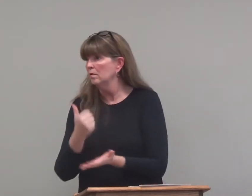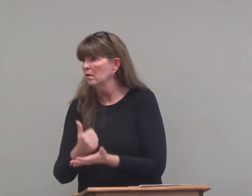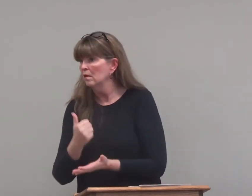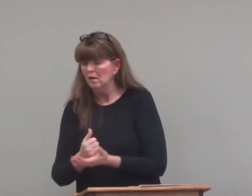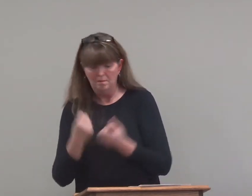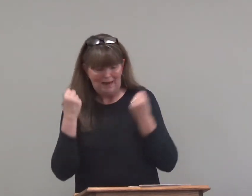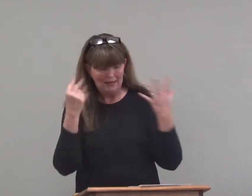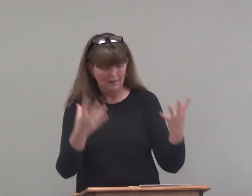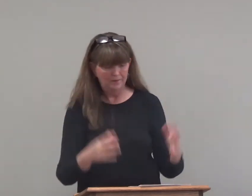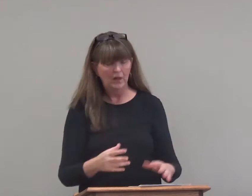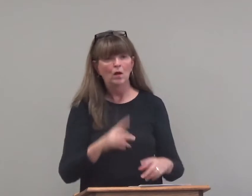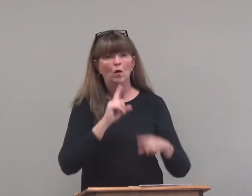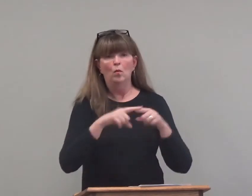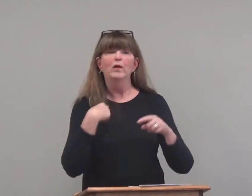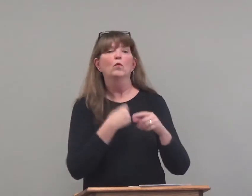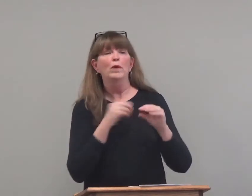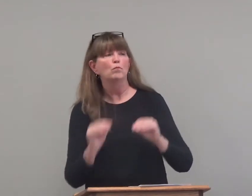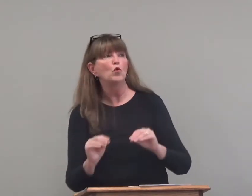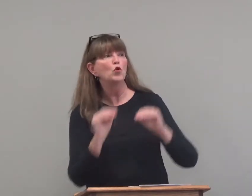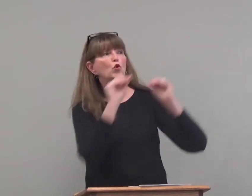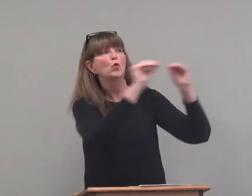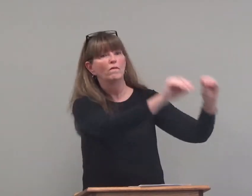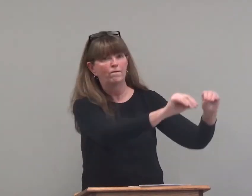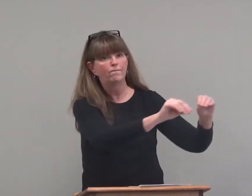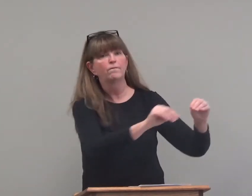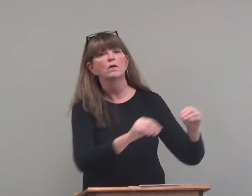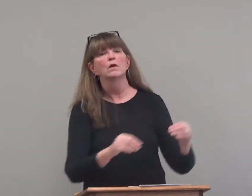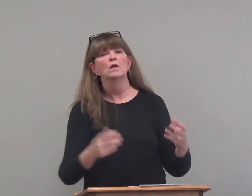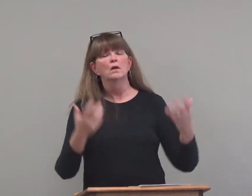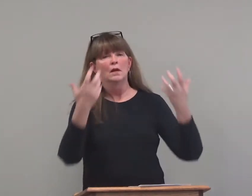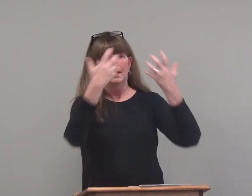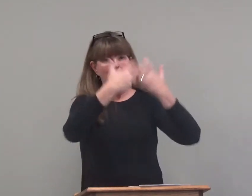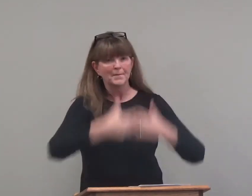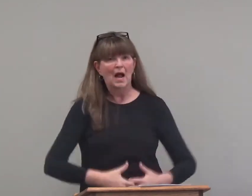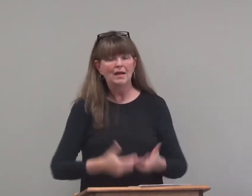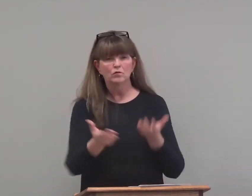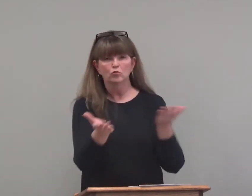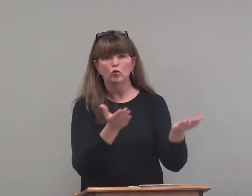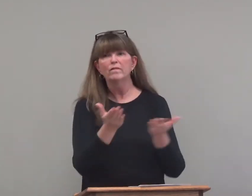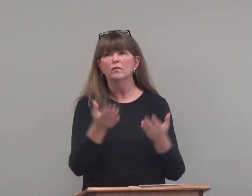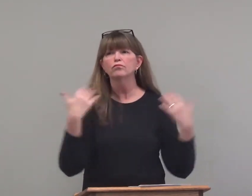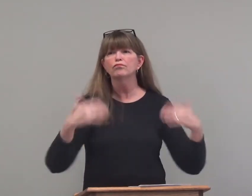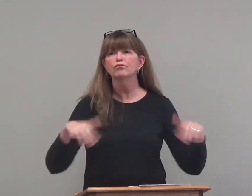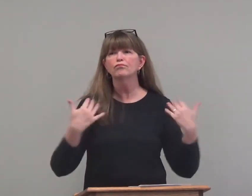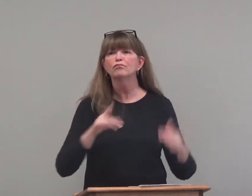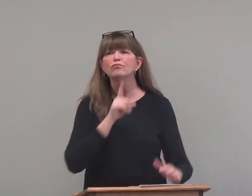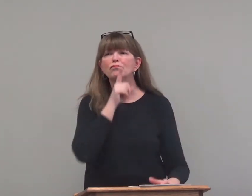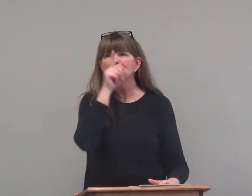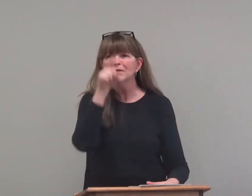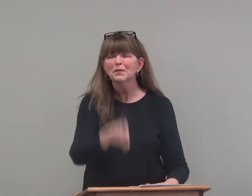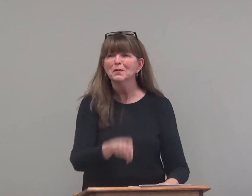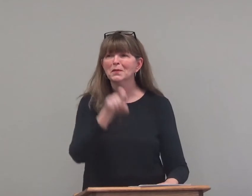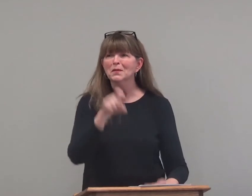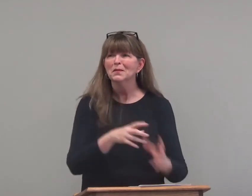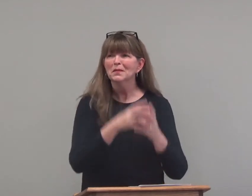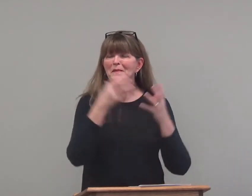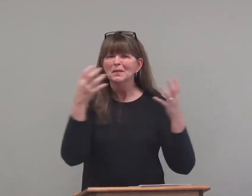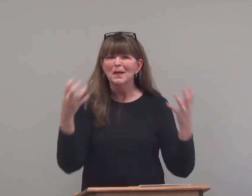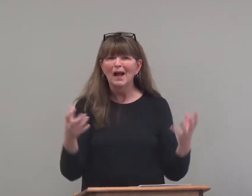in. So many. And when we move and have a combined service, then we are really